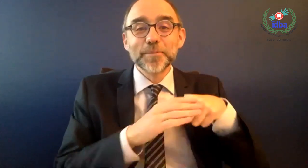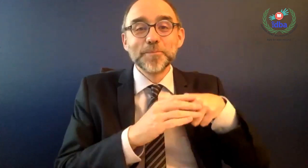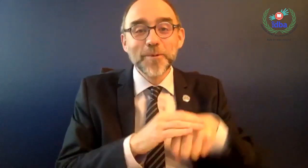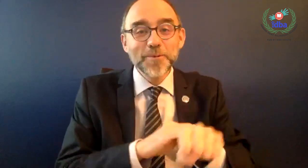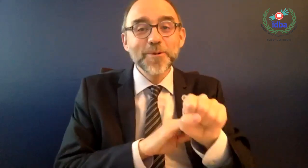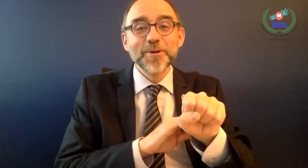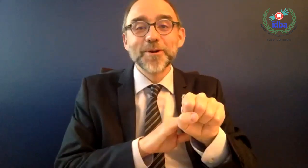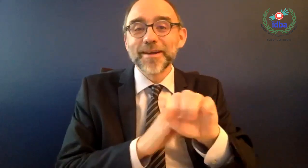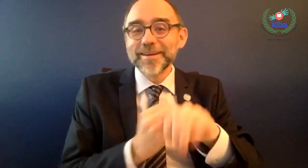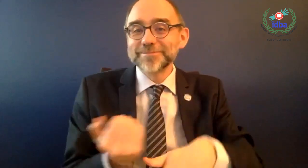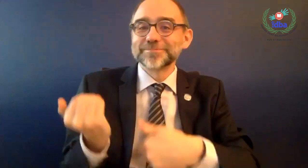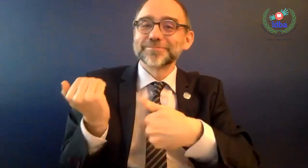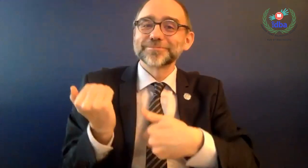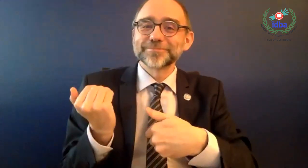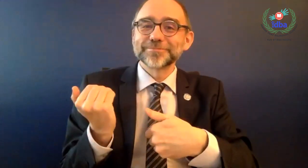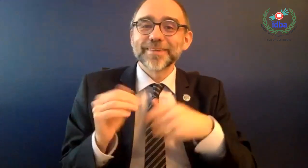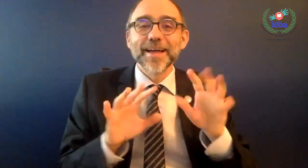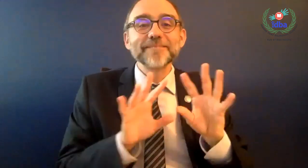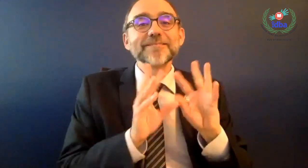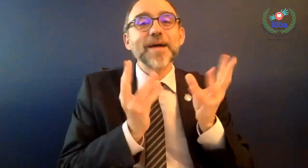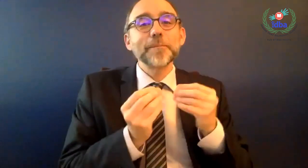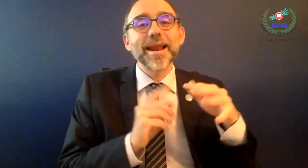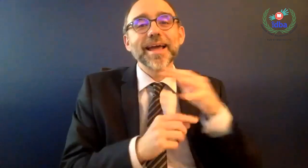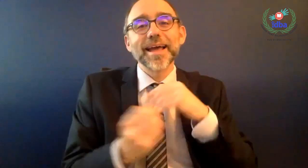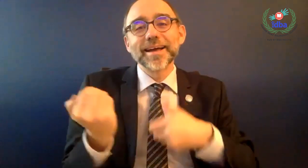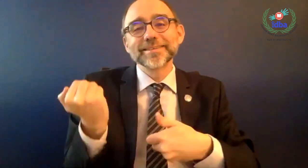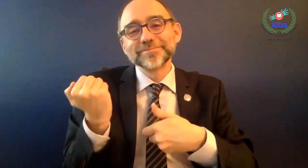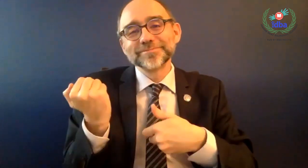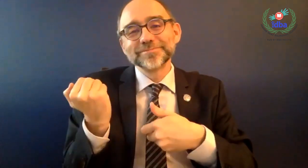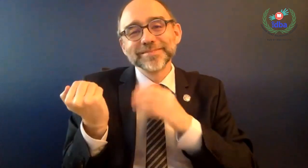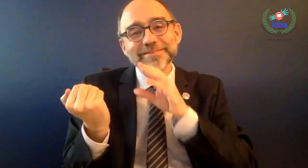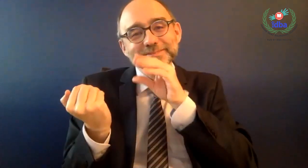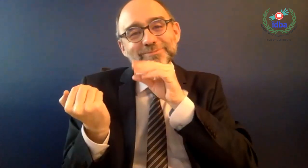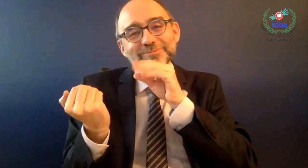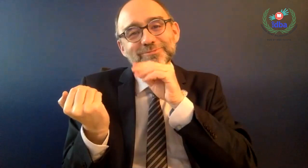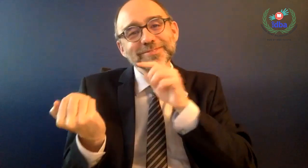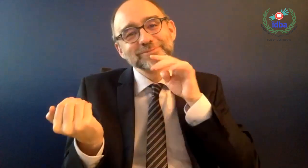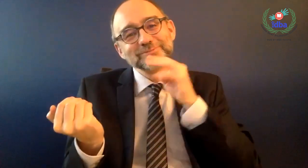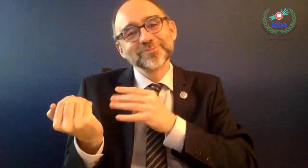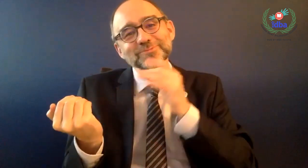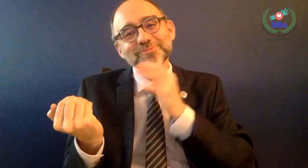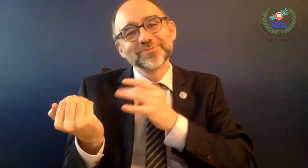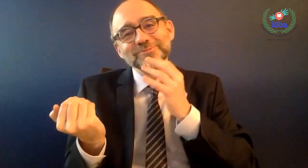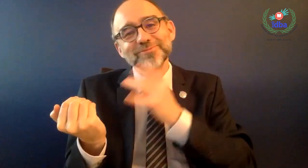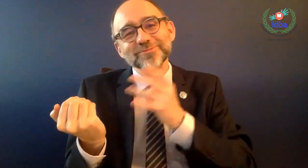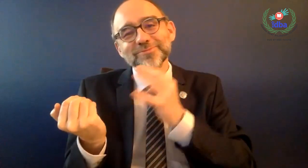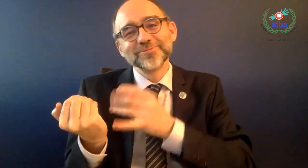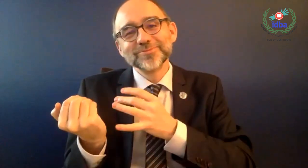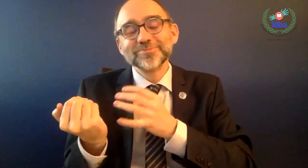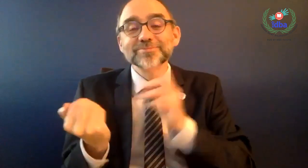So hearing people, when they give birth to a baby, so there is a big family talking to